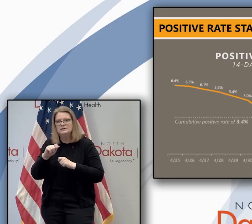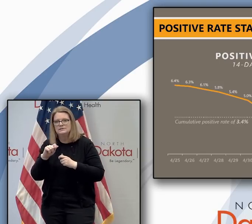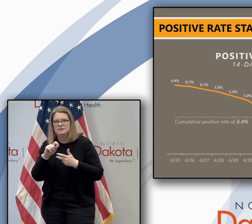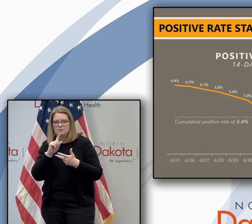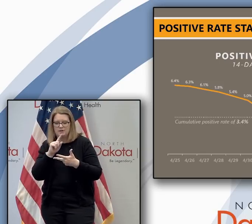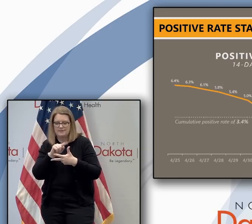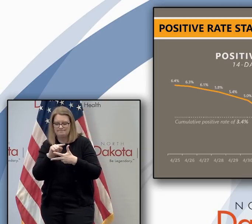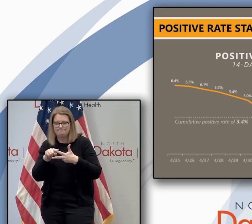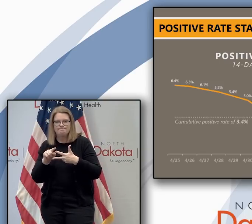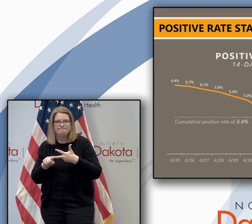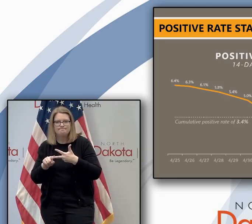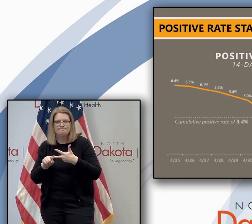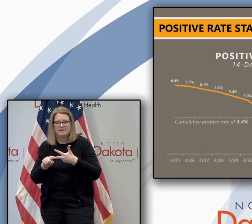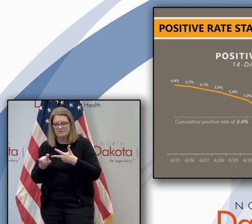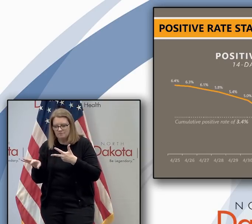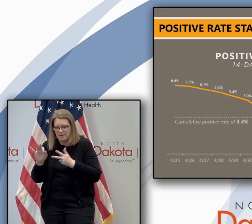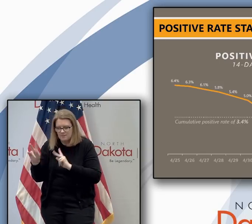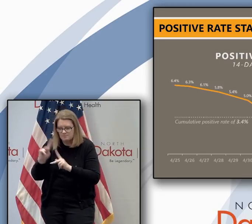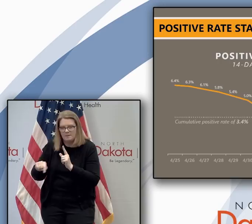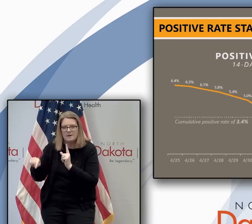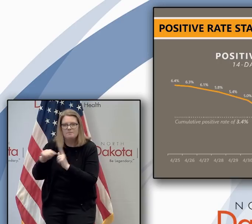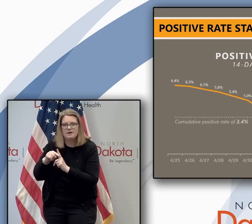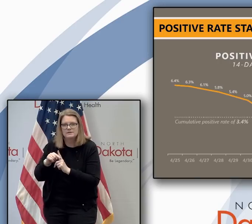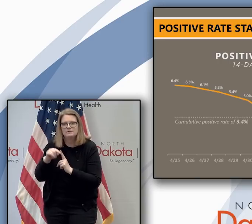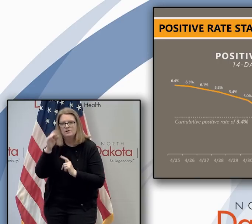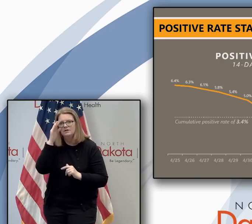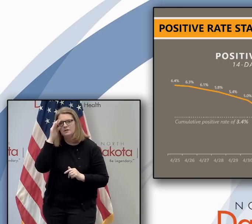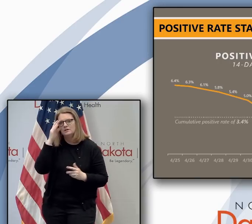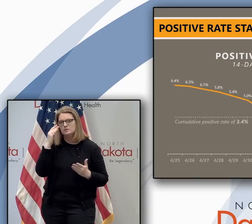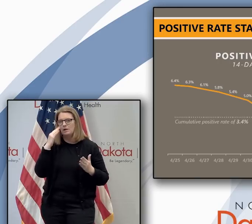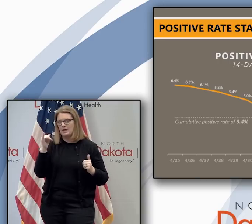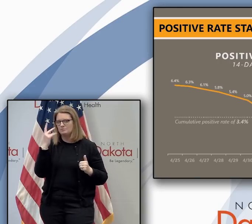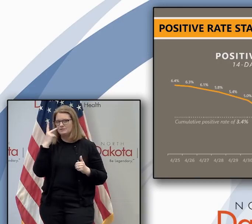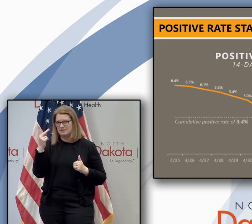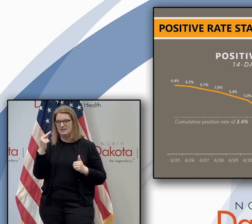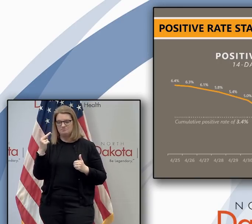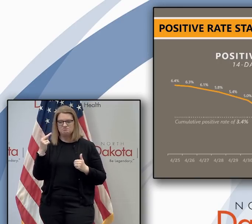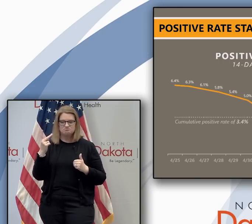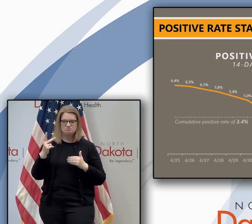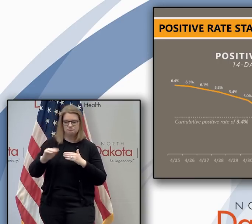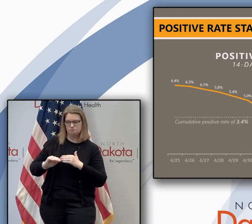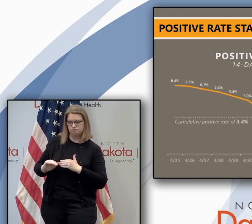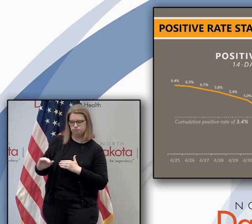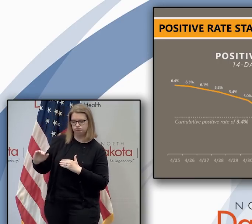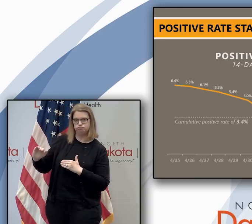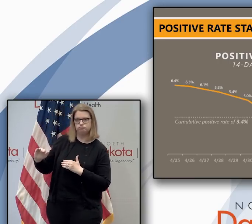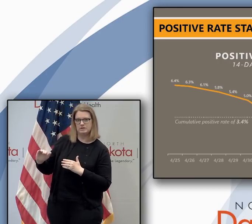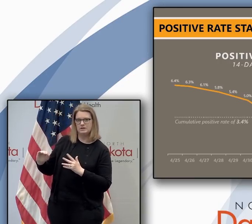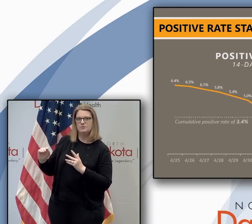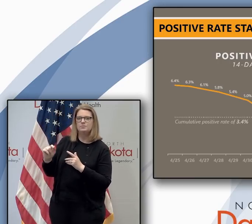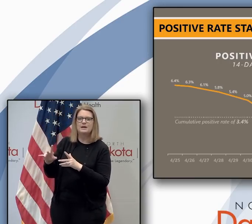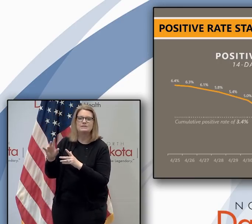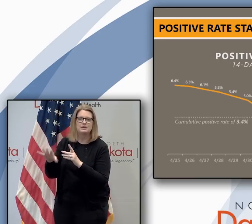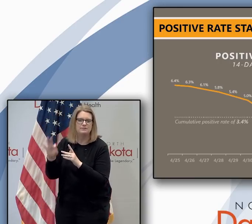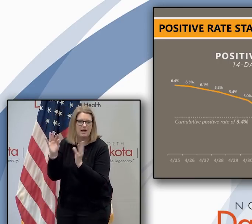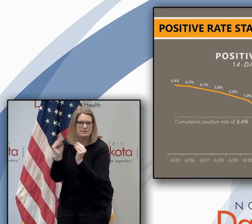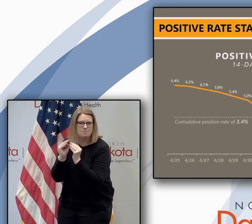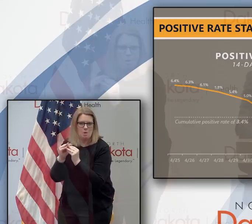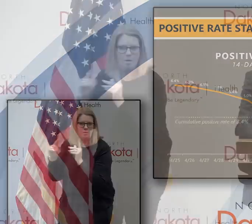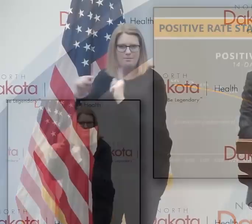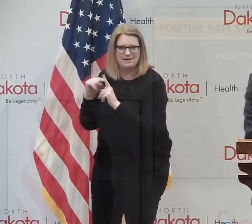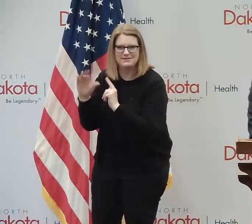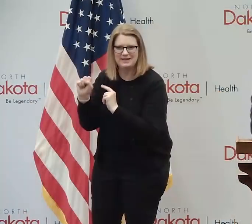those positives. We would expect to see that we're going to see some increase in the positive rates. But all in